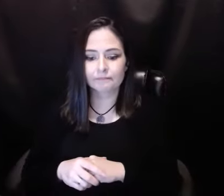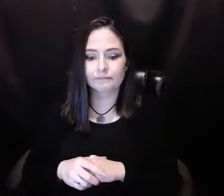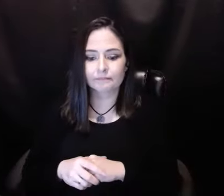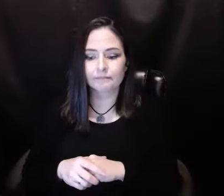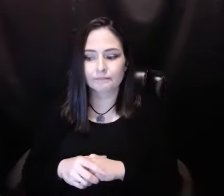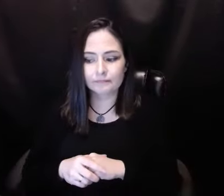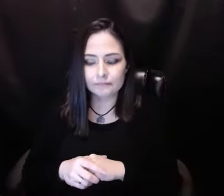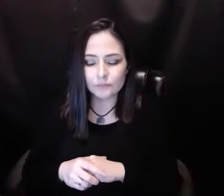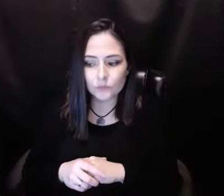Somewhere